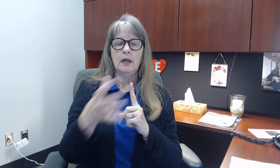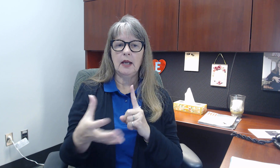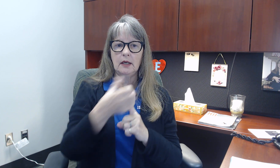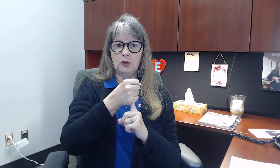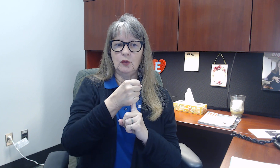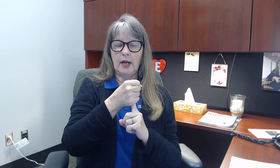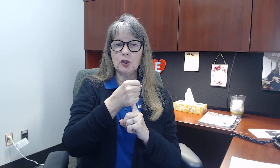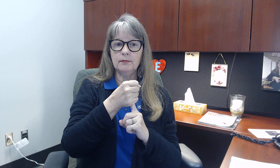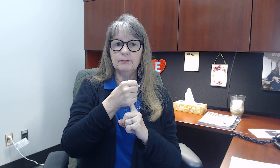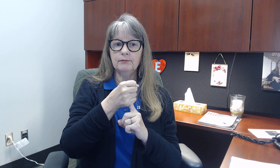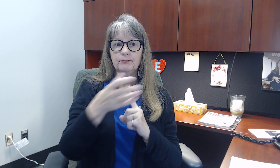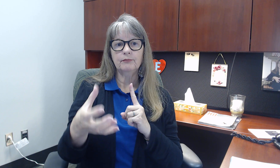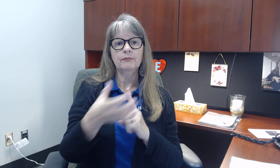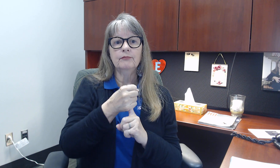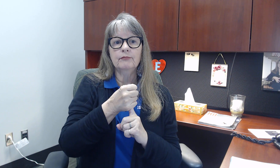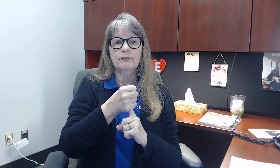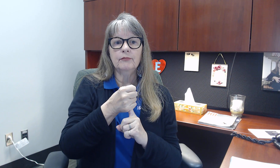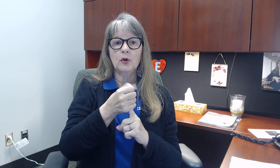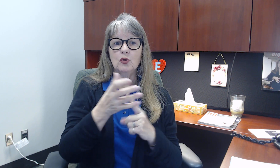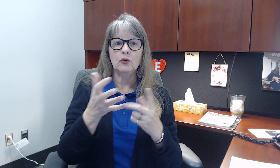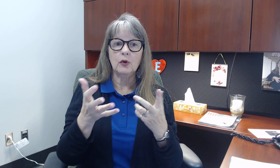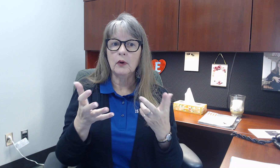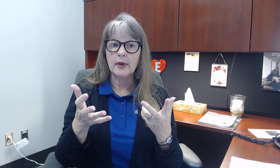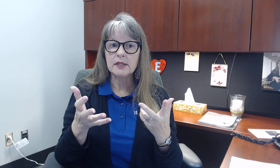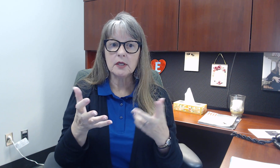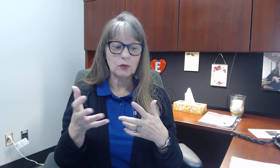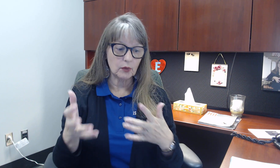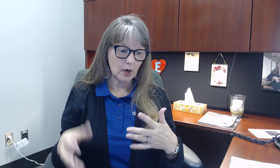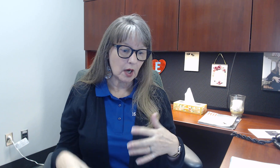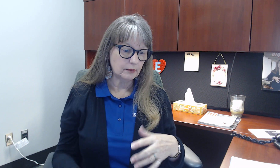and you catch them. They're arrested or they're caught.